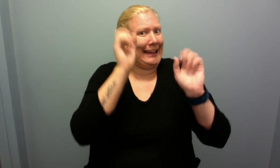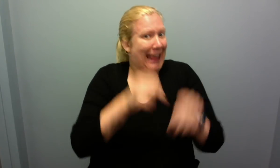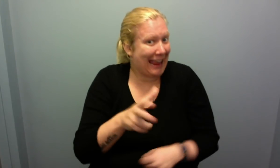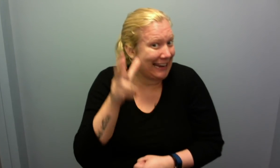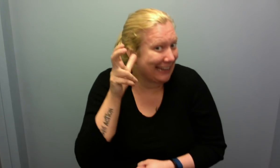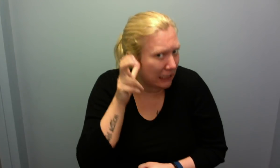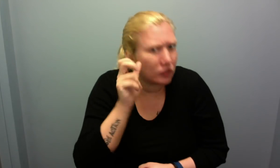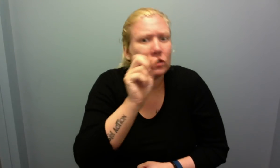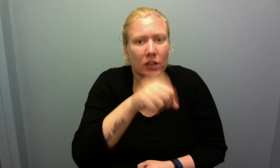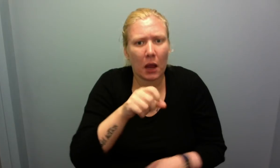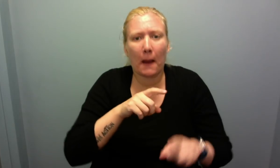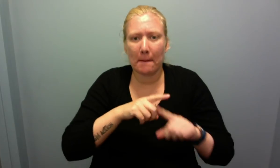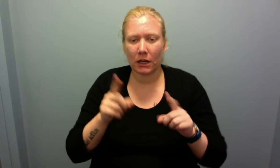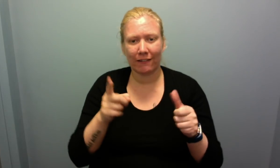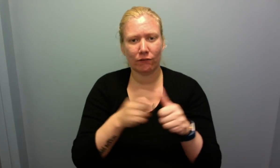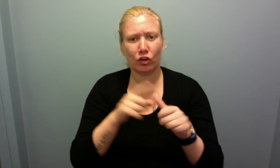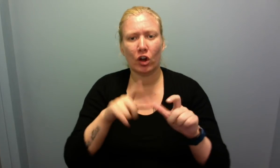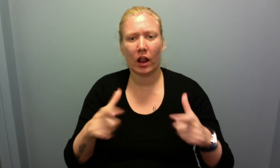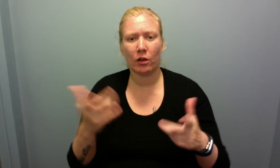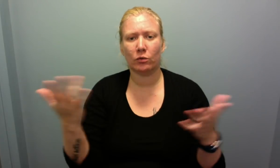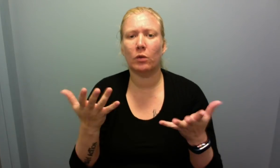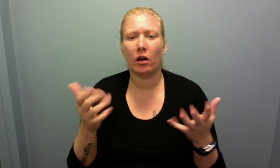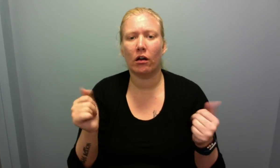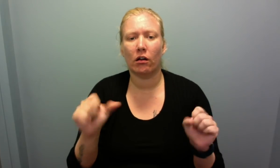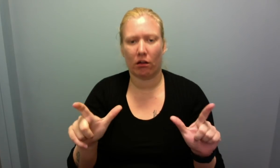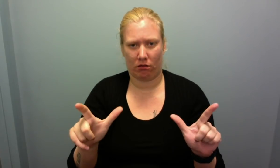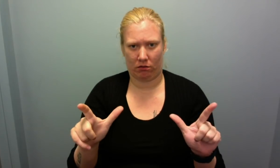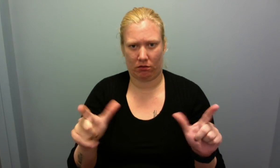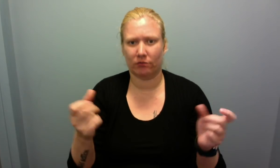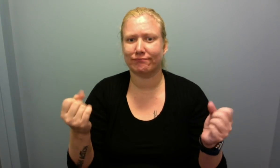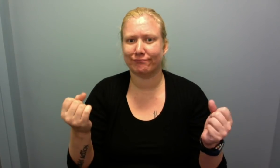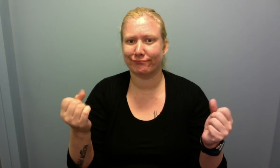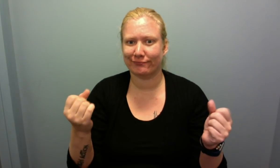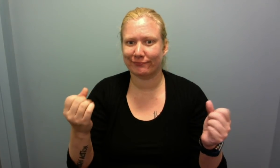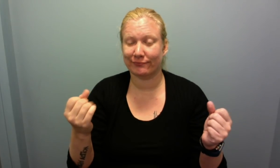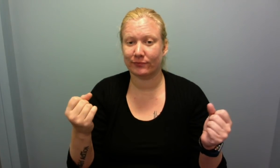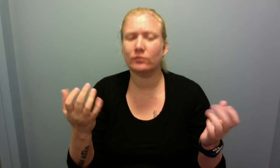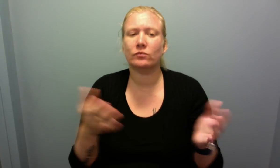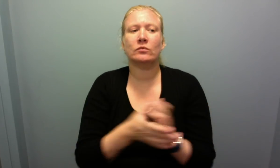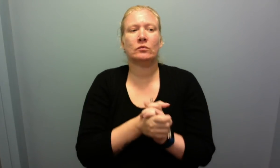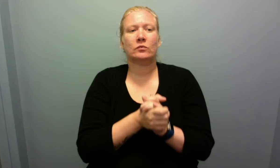Yes, they can hear, but their first language is sign language. It's ASL.